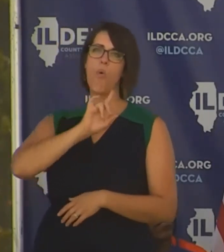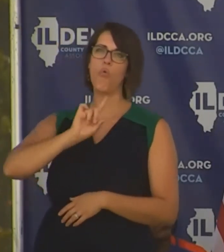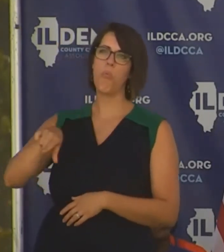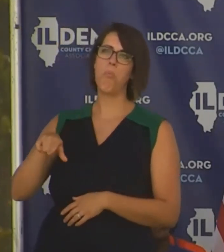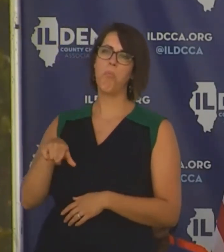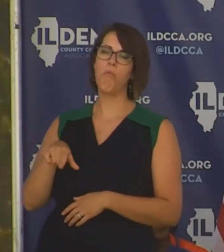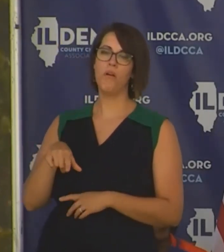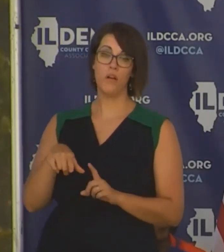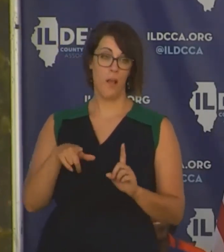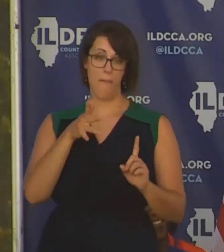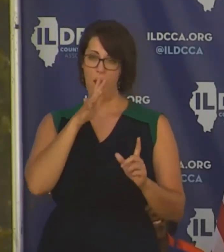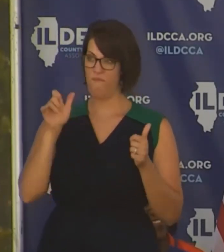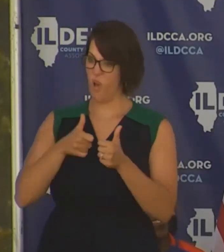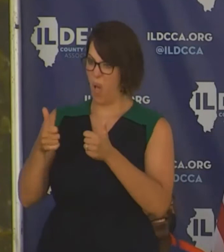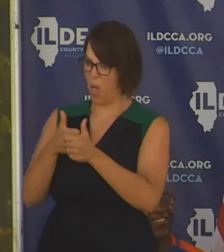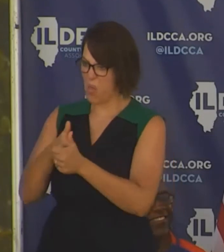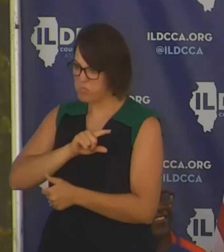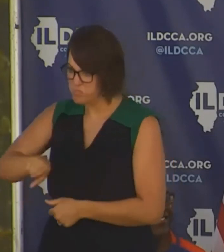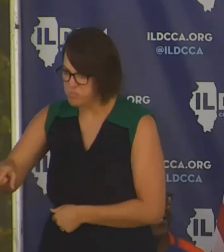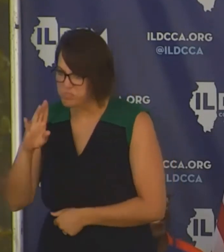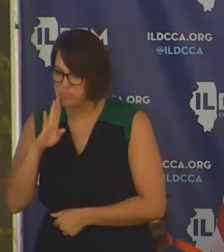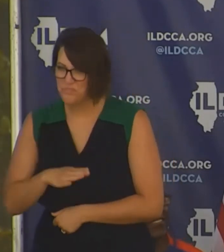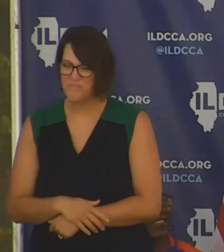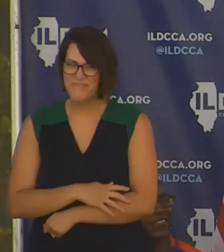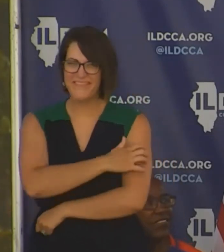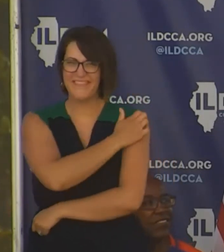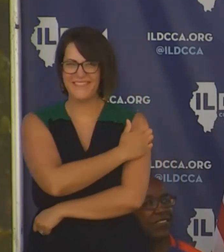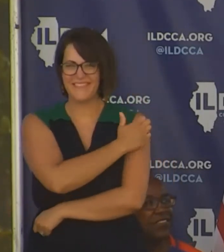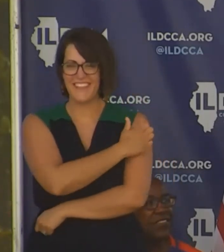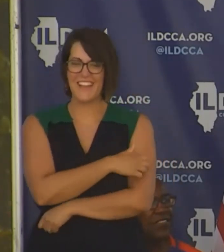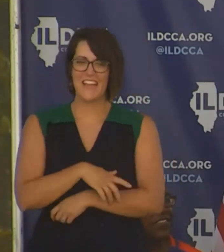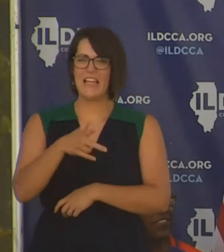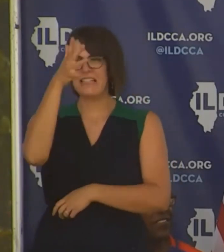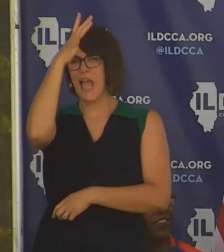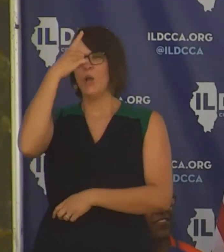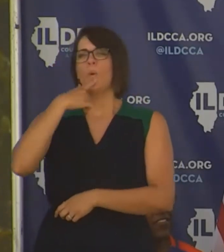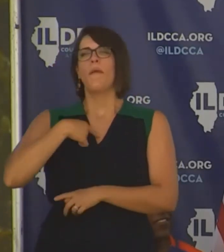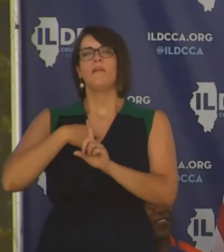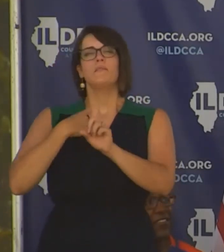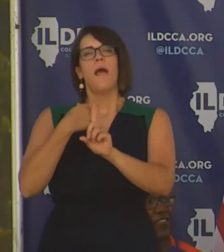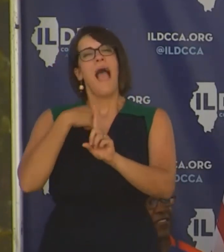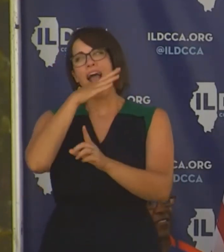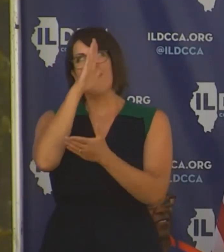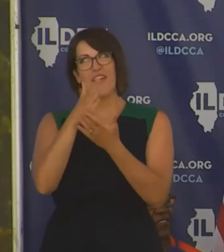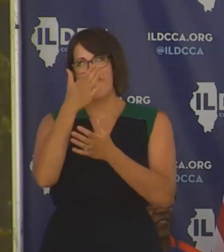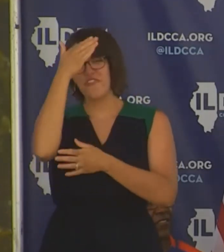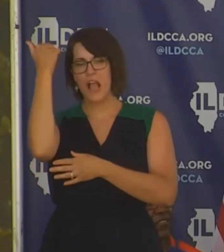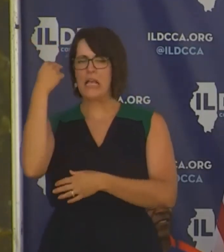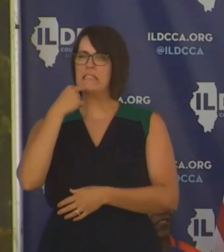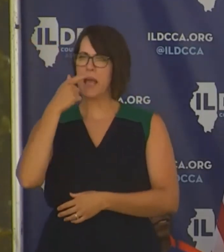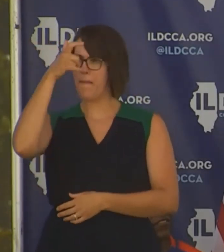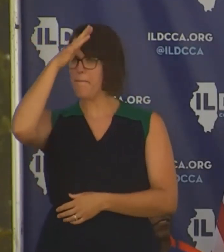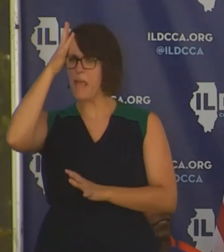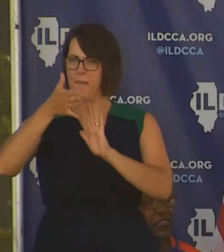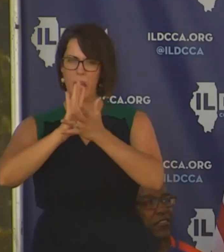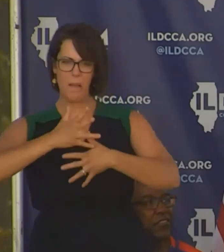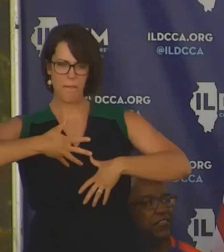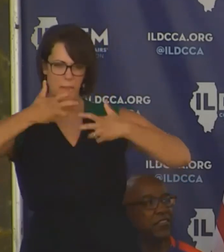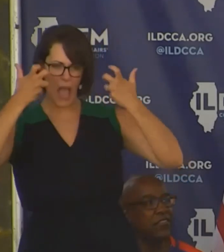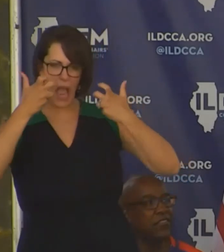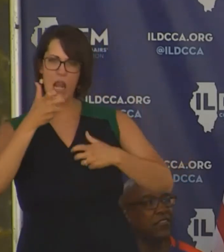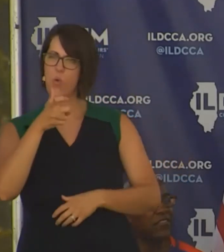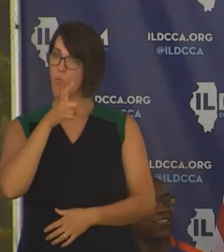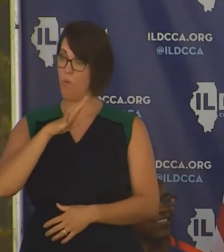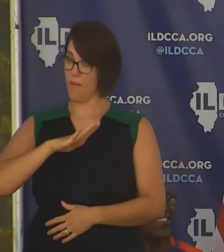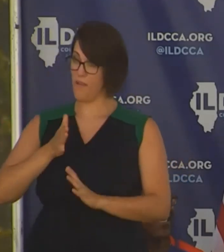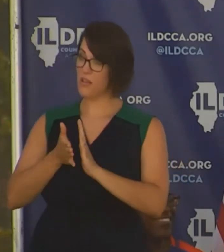bedroom. And Dad made a statement to me that I've never forgotten. He said, men get mad, women get